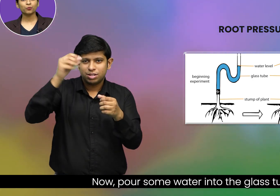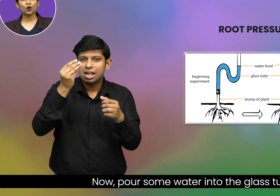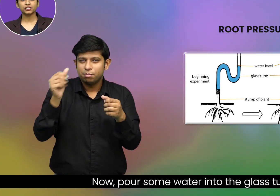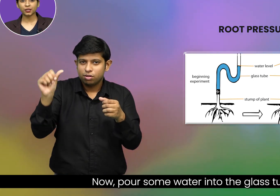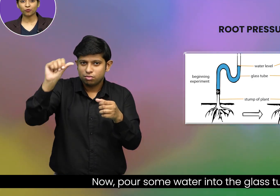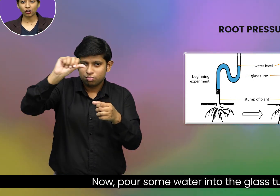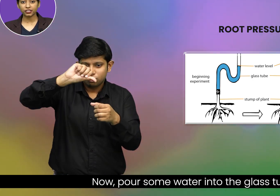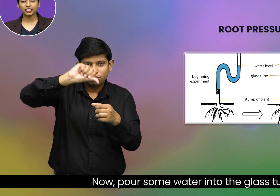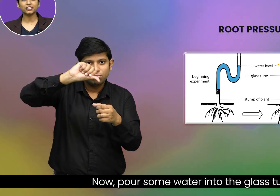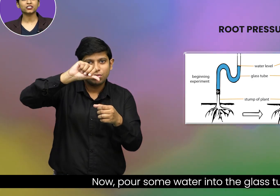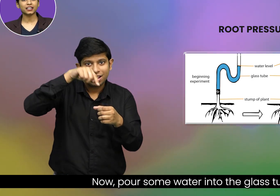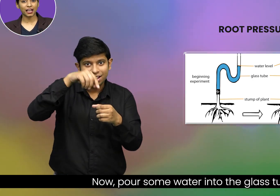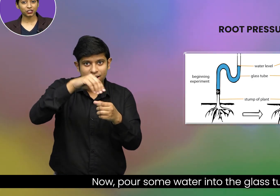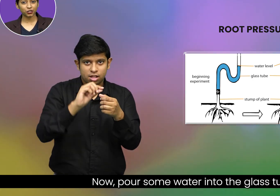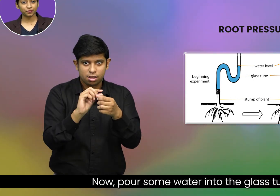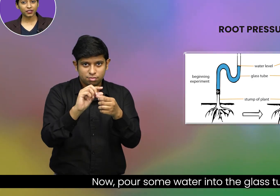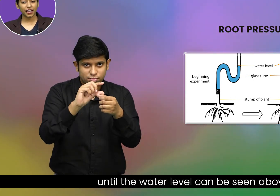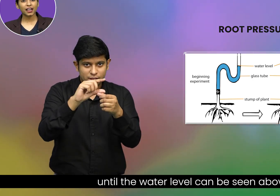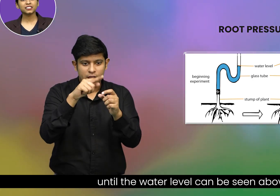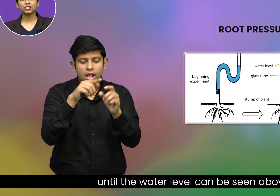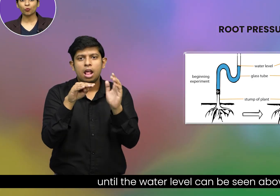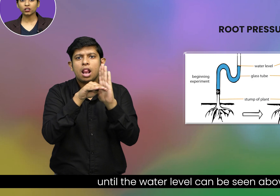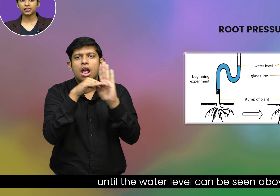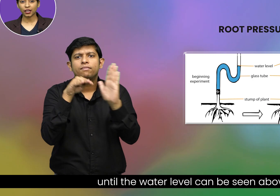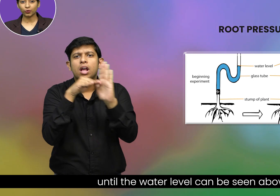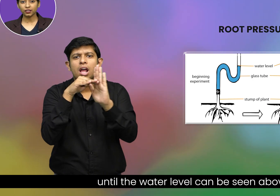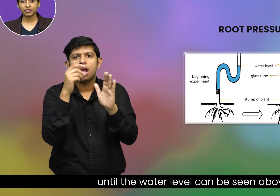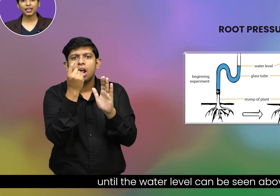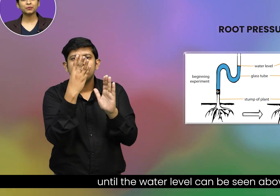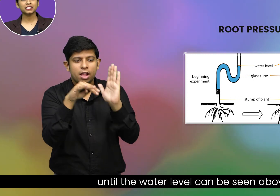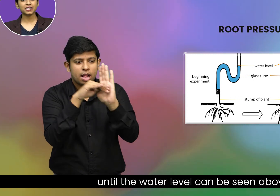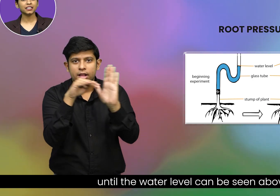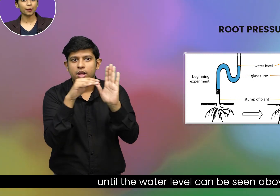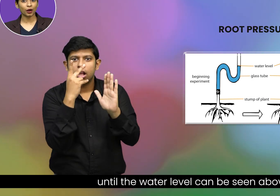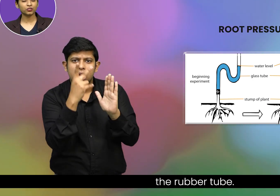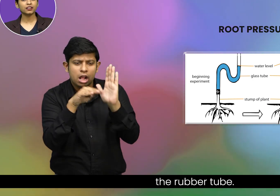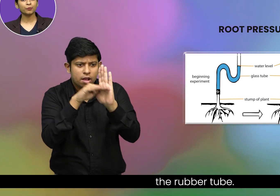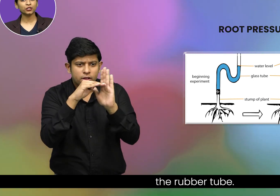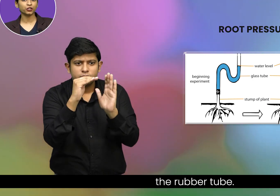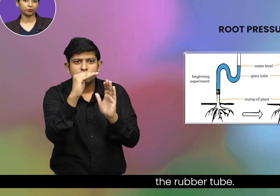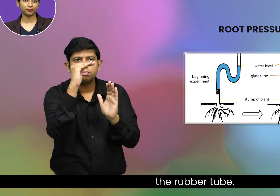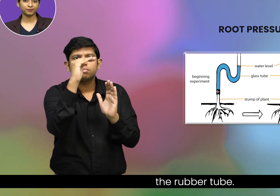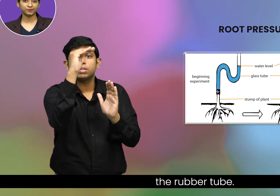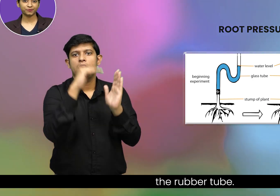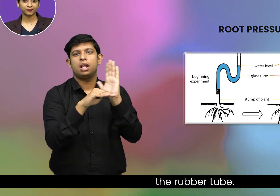Now pour some water into the glass tube until the water level can be seen above the rubber